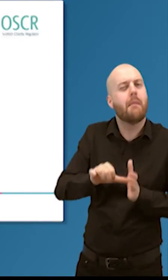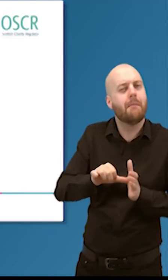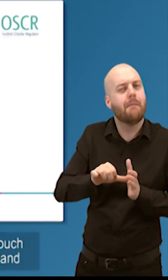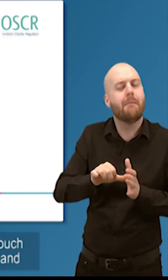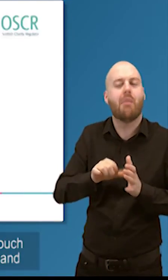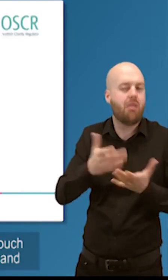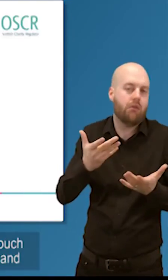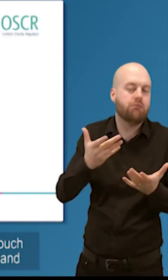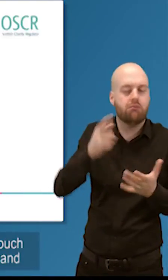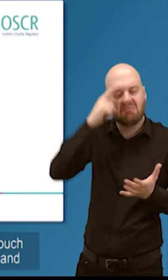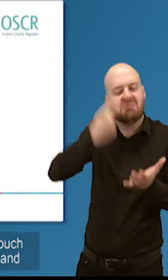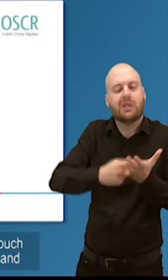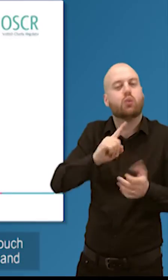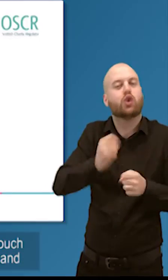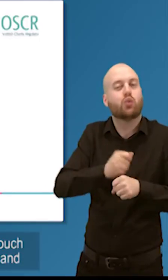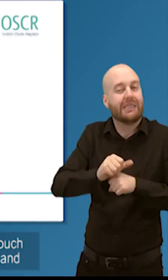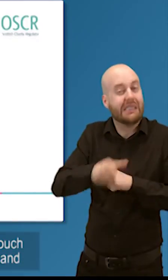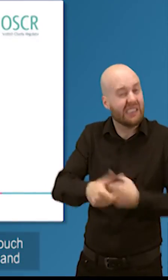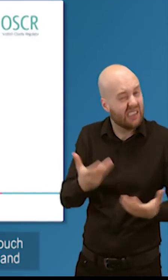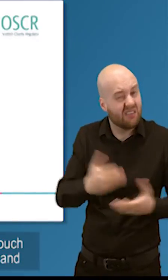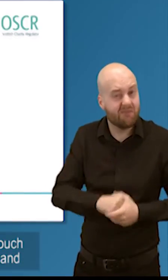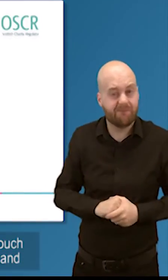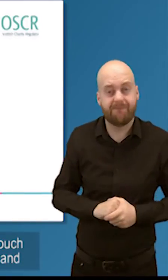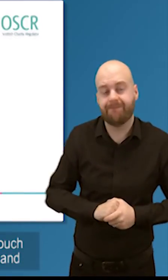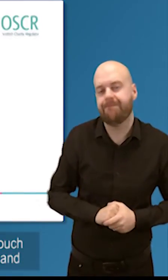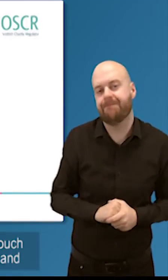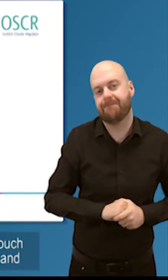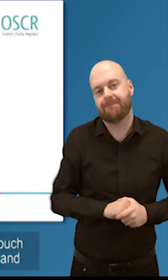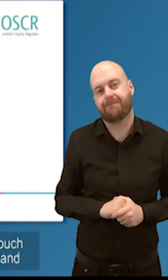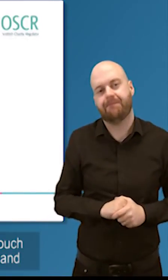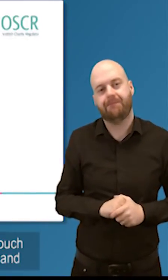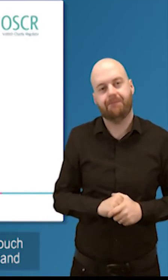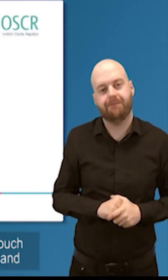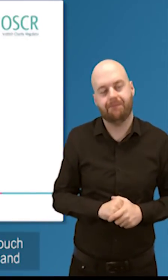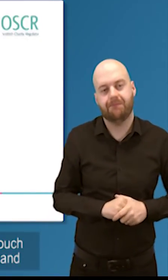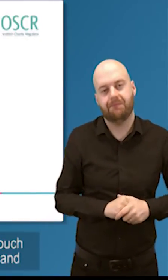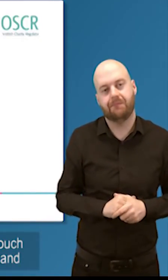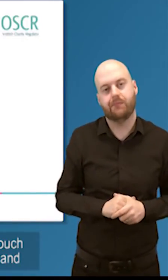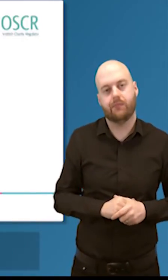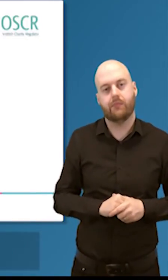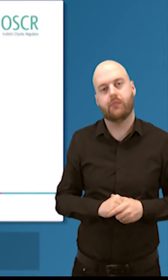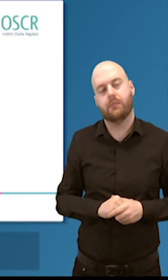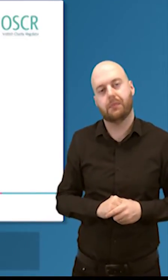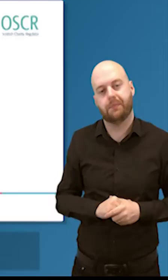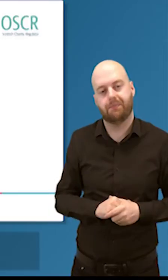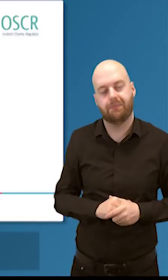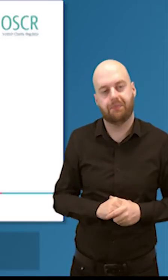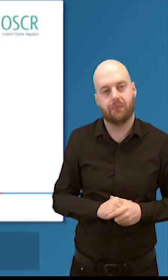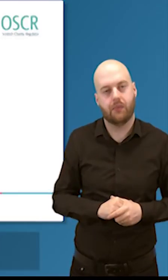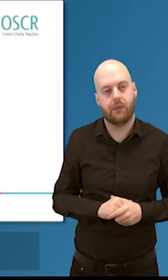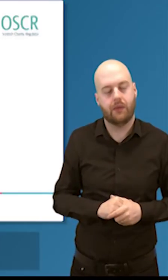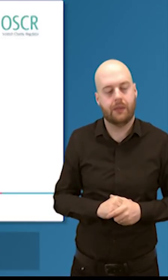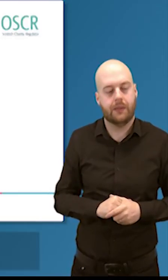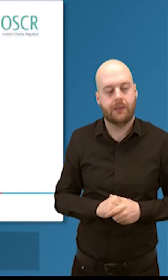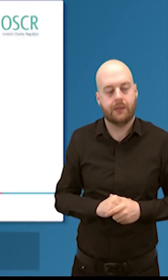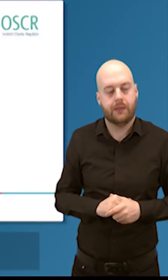there's lots of different things that people people get in touch with us on but financial loss is the most reported and with almost a quarter